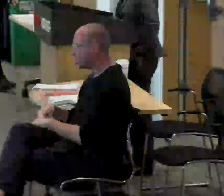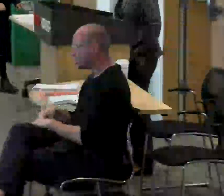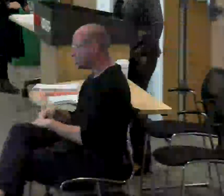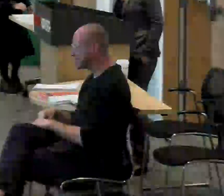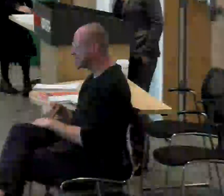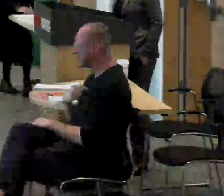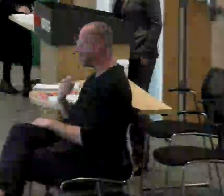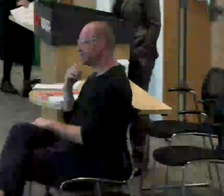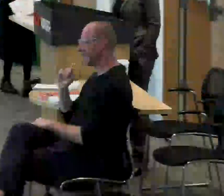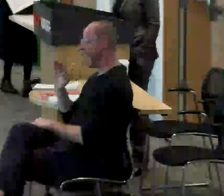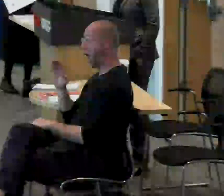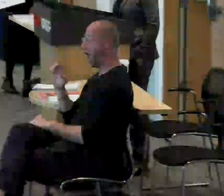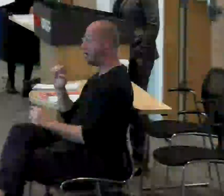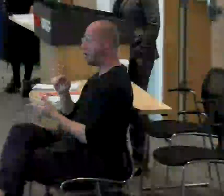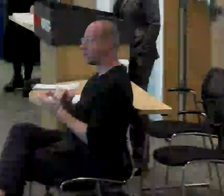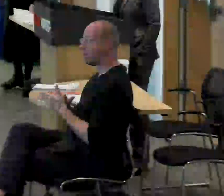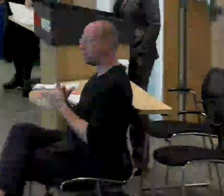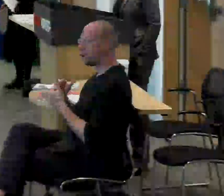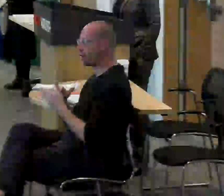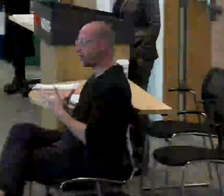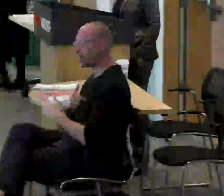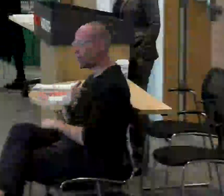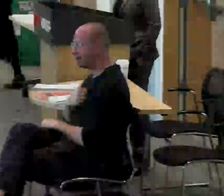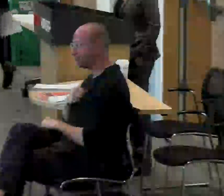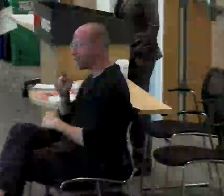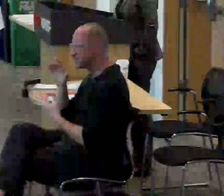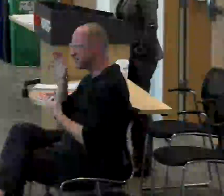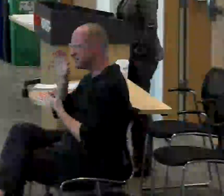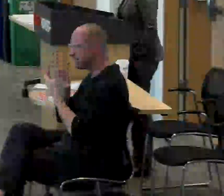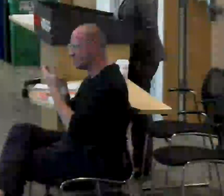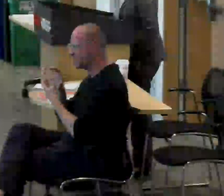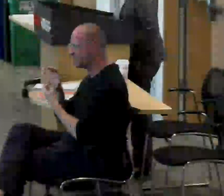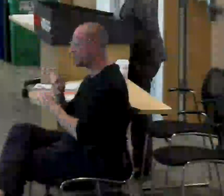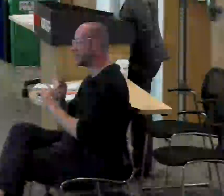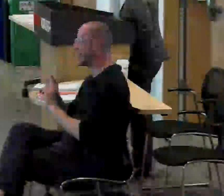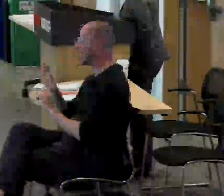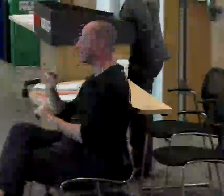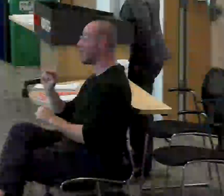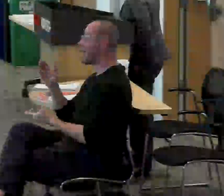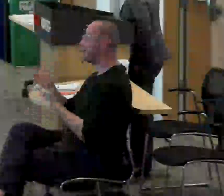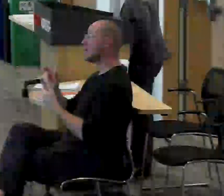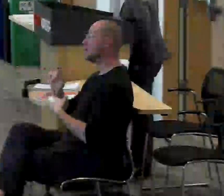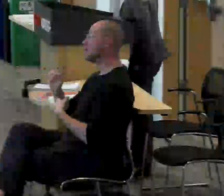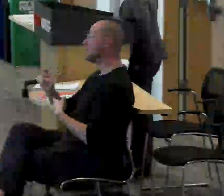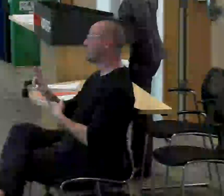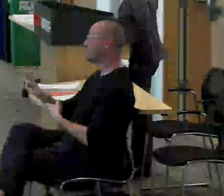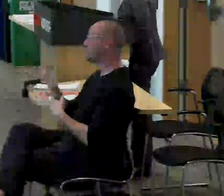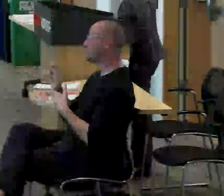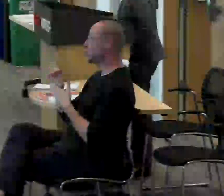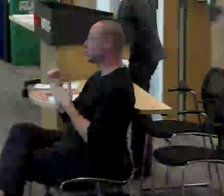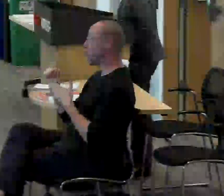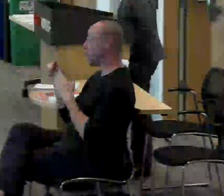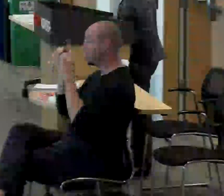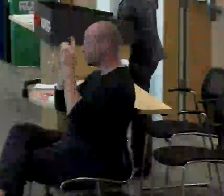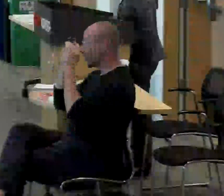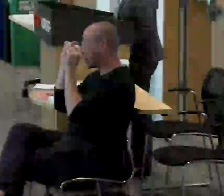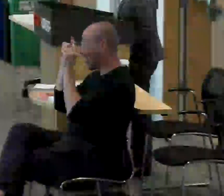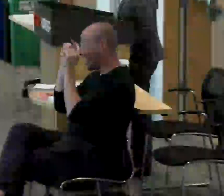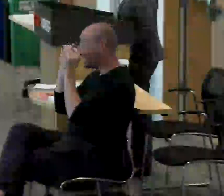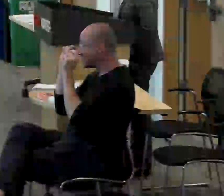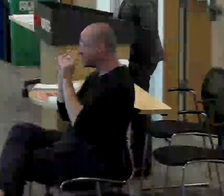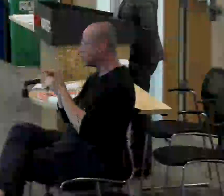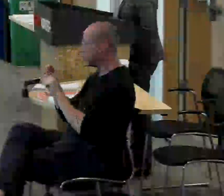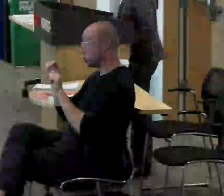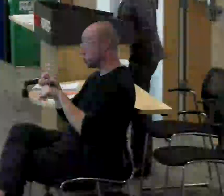a lot. So, if they are going to give you $200 for some glasses, you can then